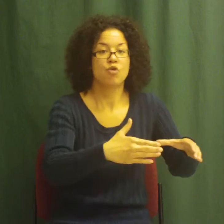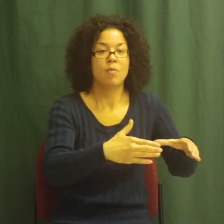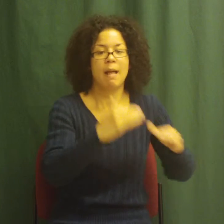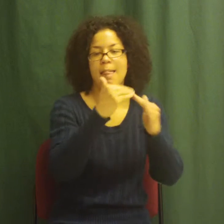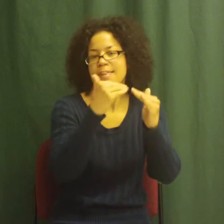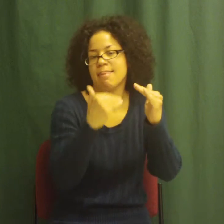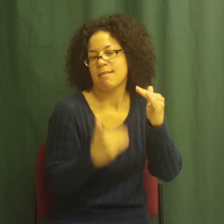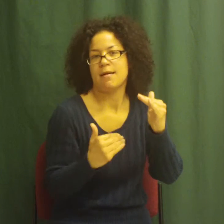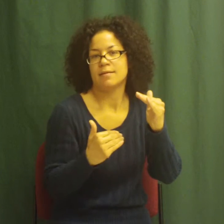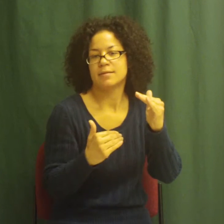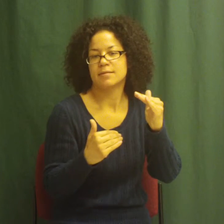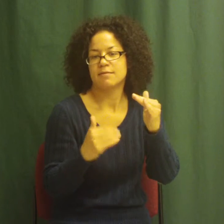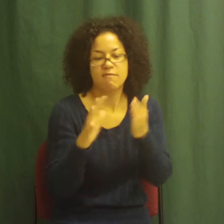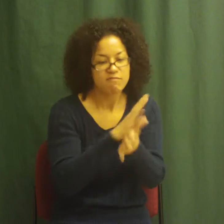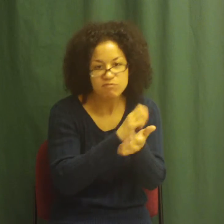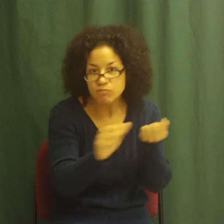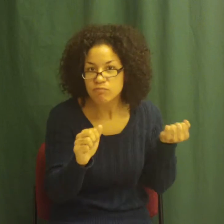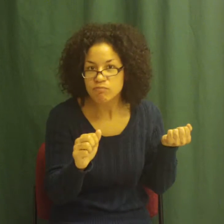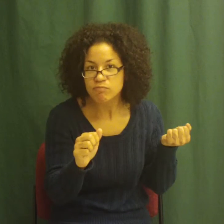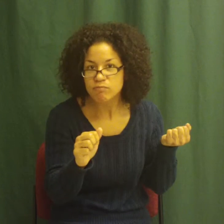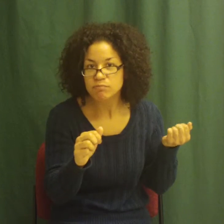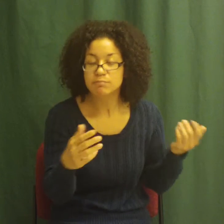Charlemagne, who was the Vikings' contemporary